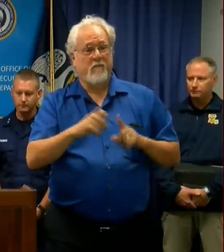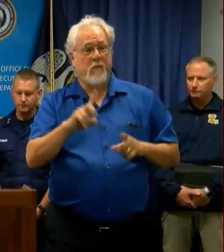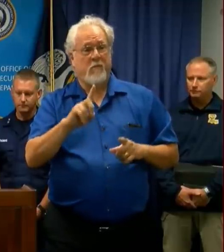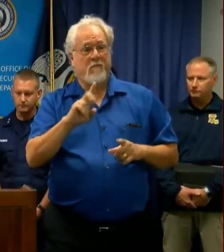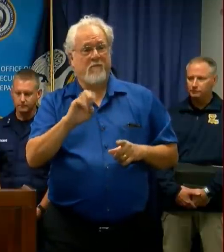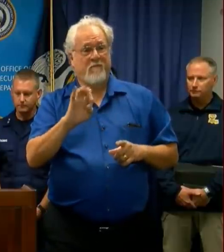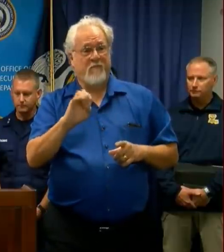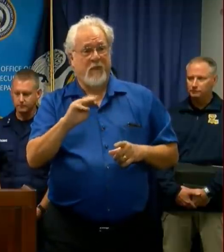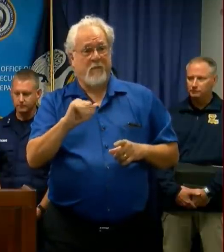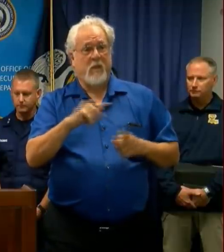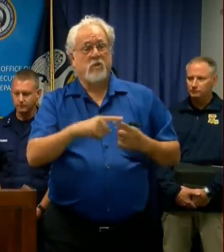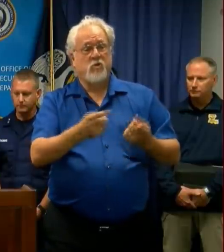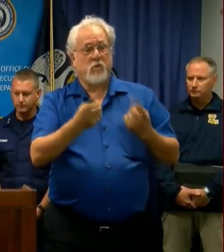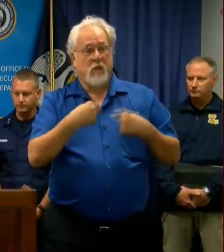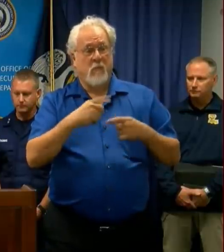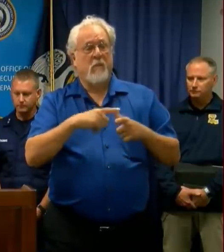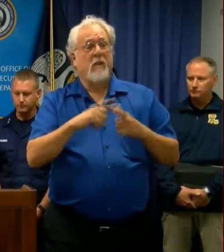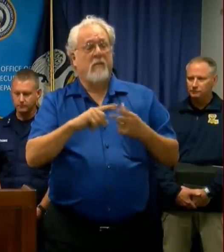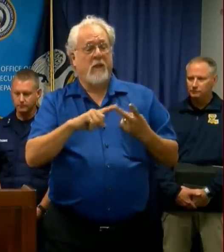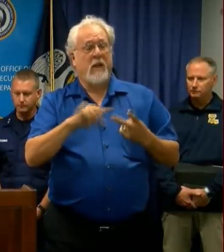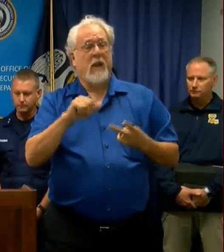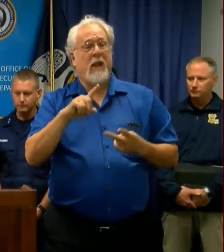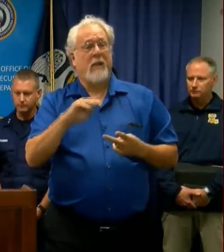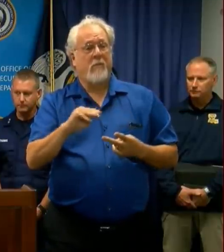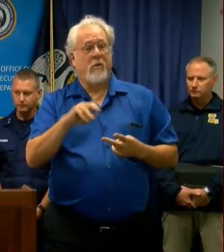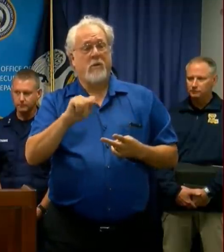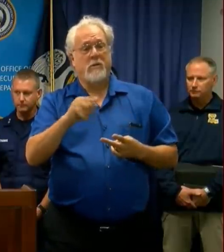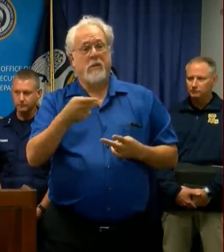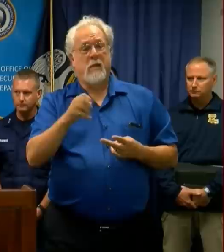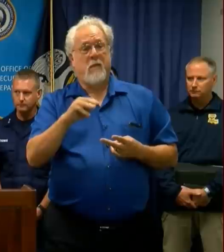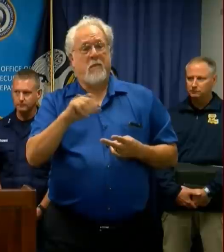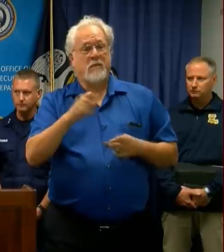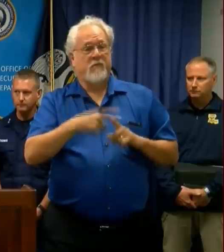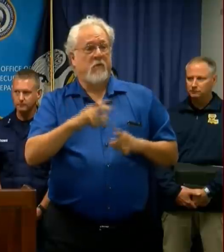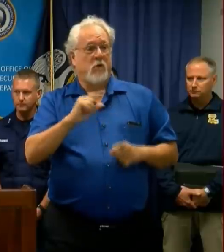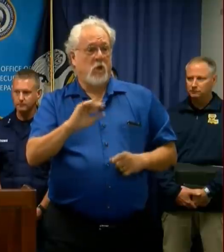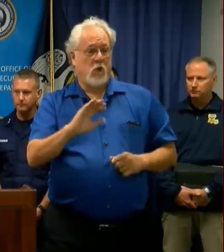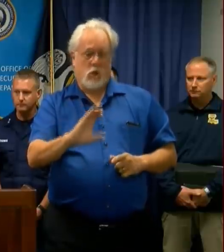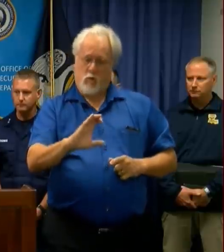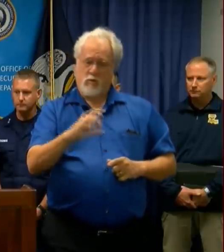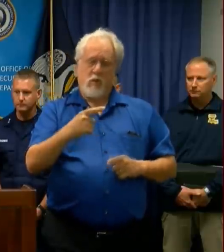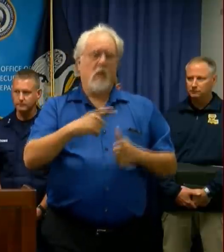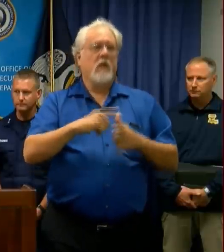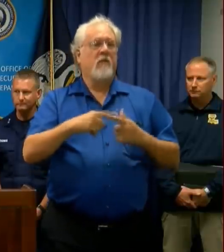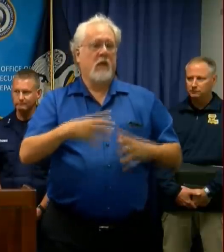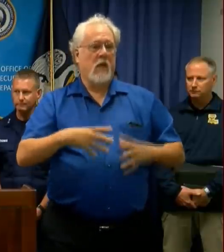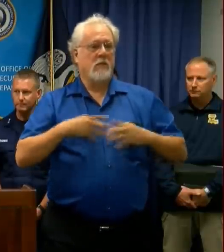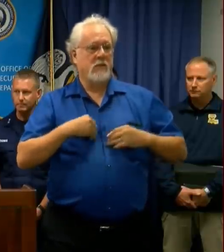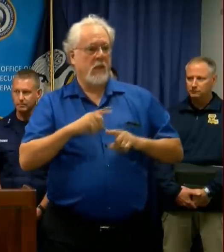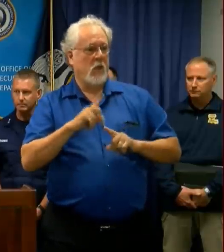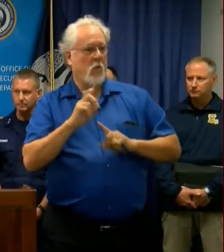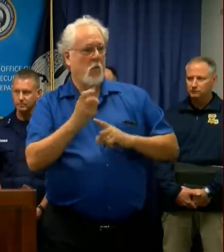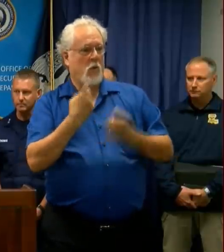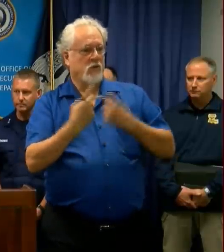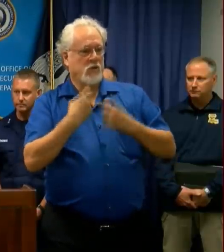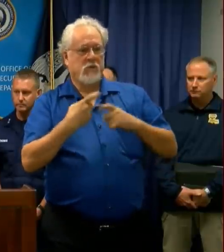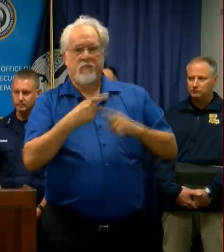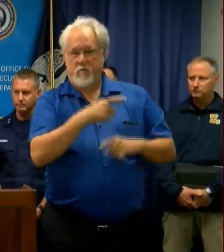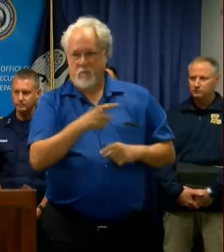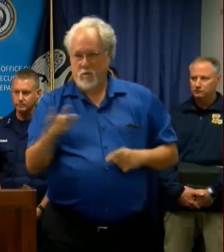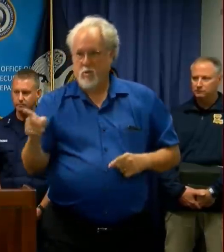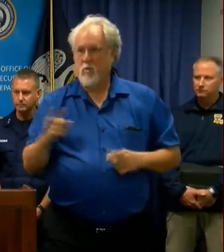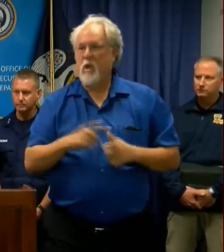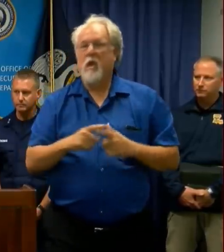FEMA to come up. He will be followed by Admiral Paul Thomas of the Coast Guard, and then I'll come back up to take questions from